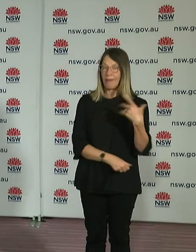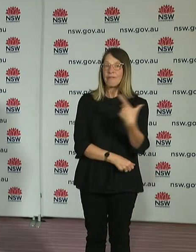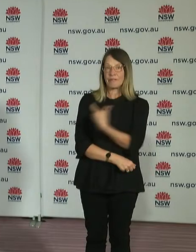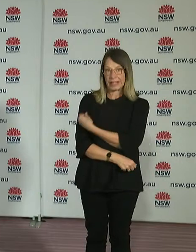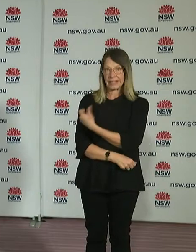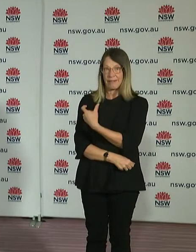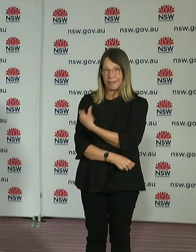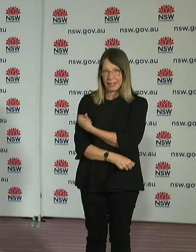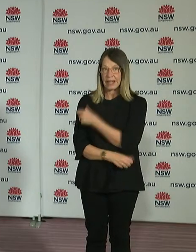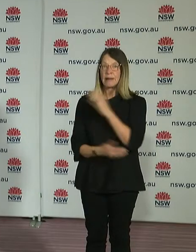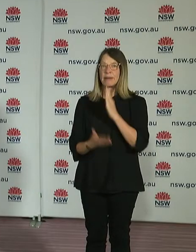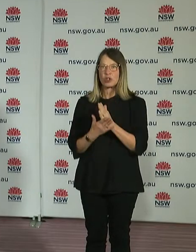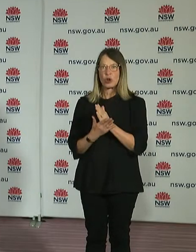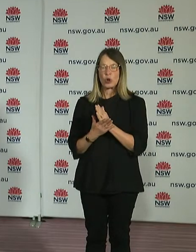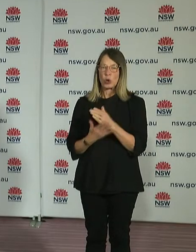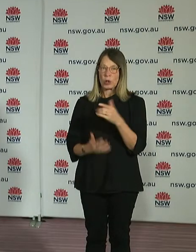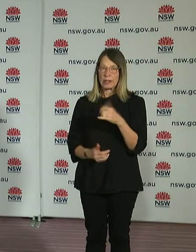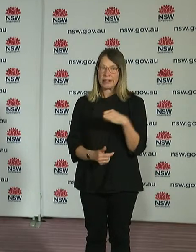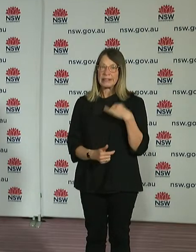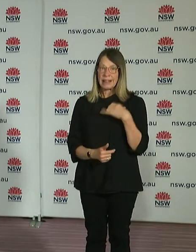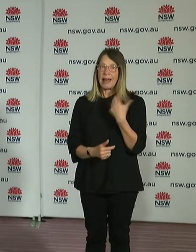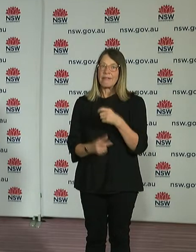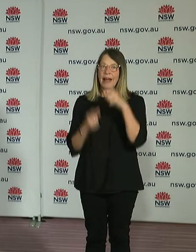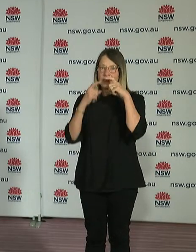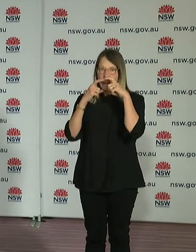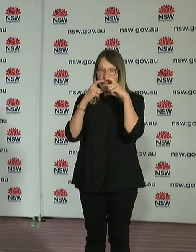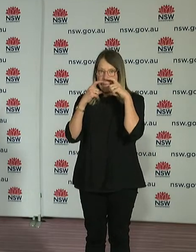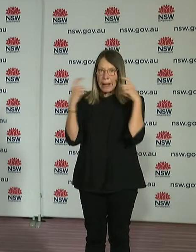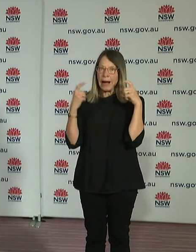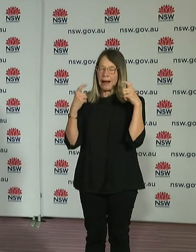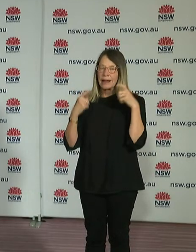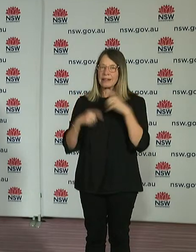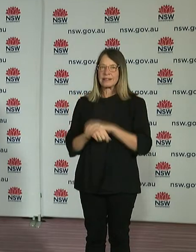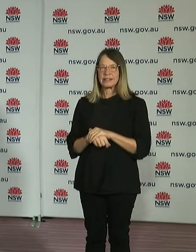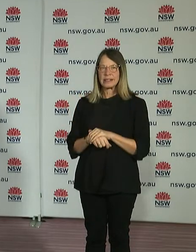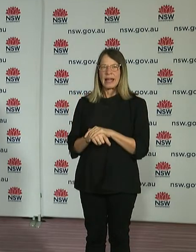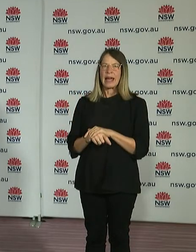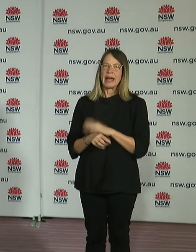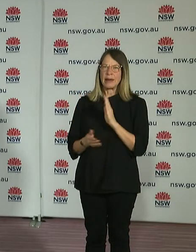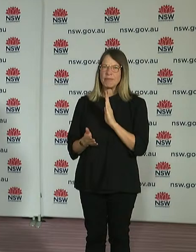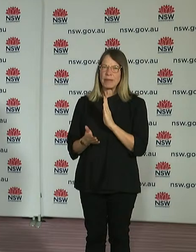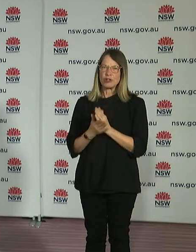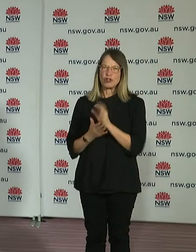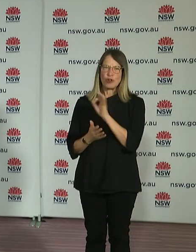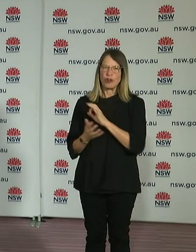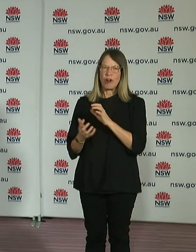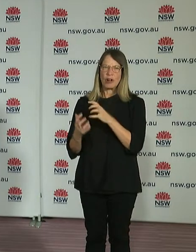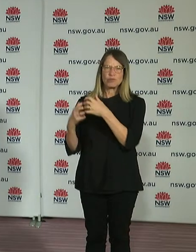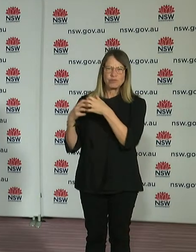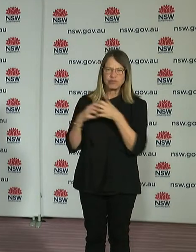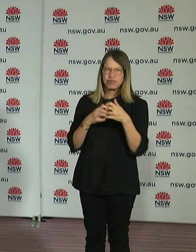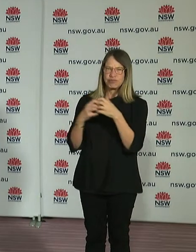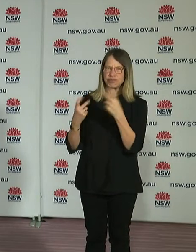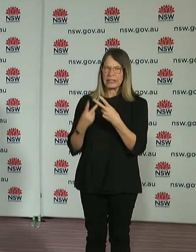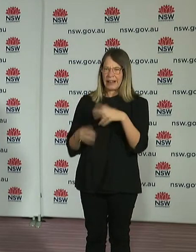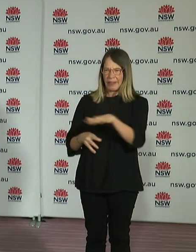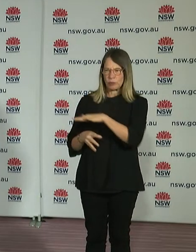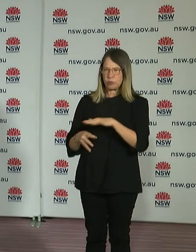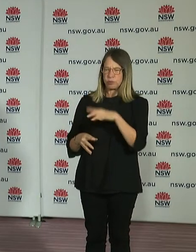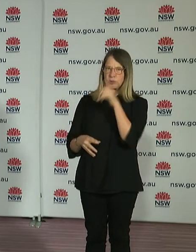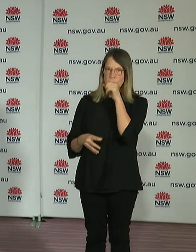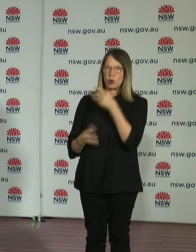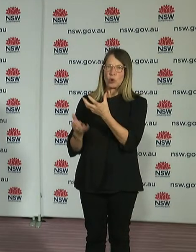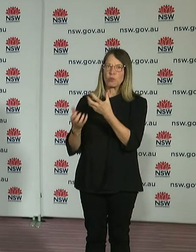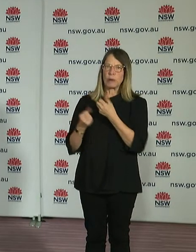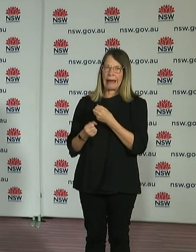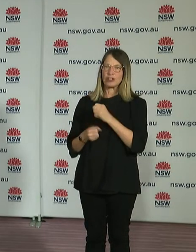not congregating in any other informal settings which pose the risk of transmission. Just on the contact tracing, sorry, you mentioned that it might be kind